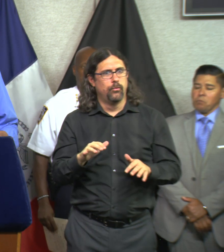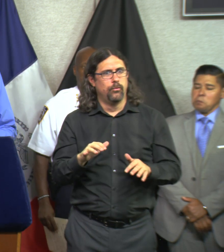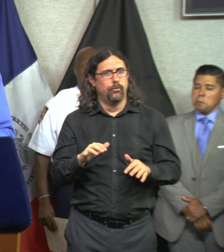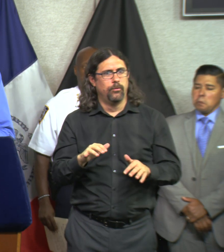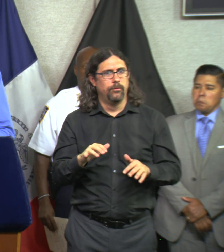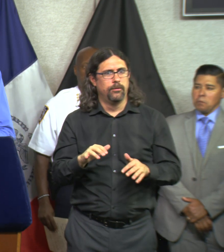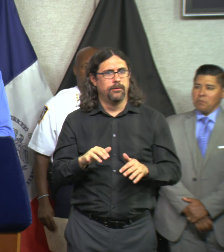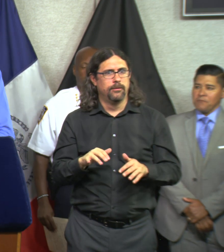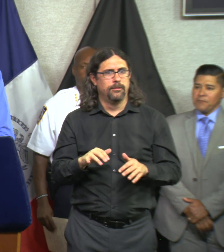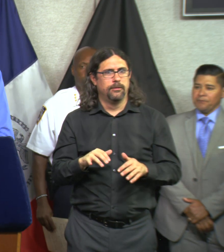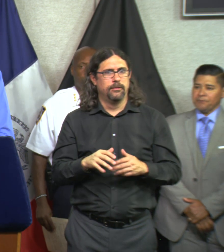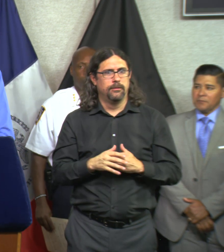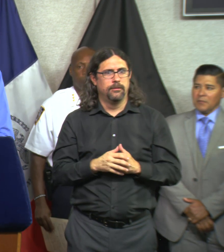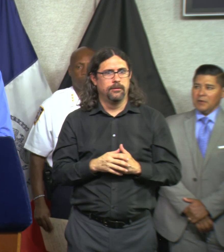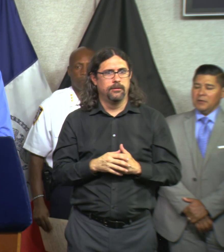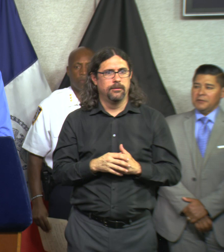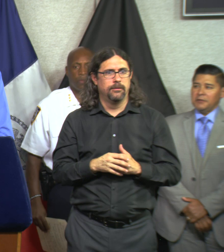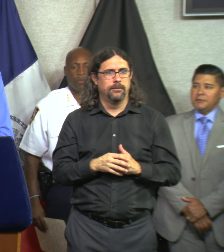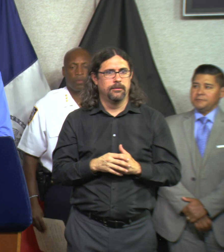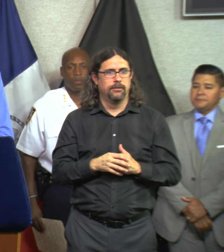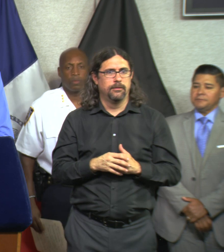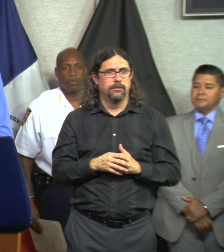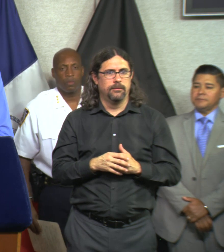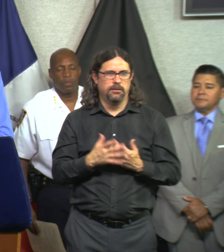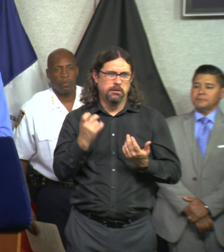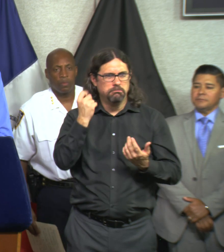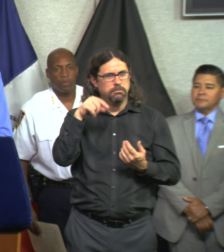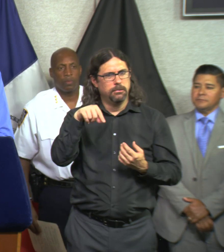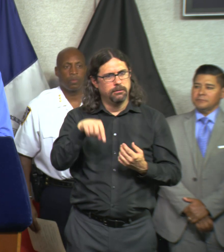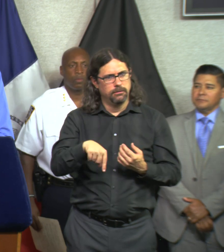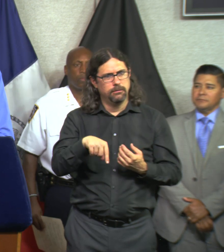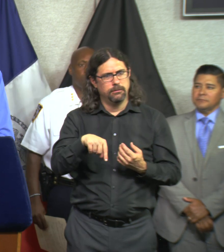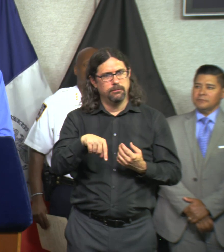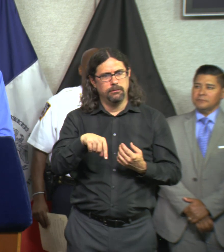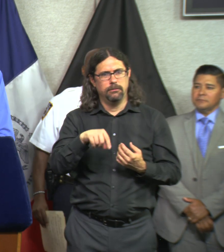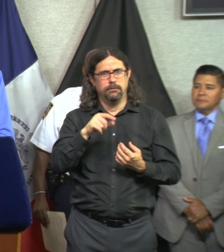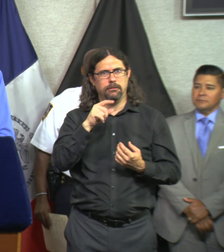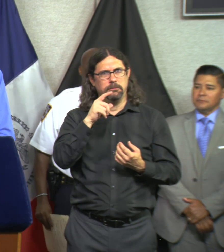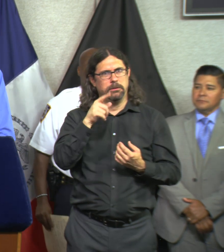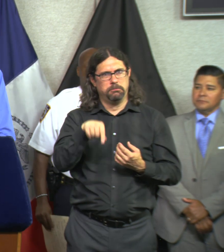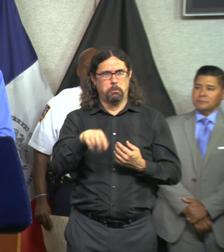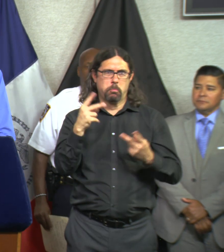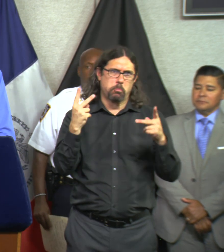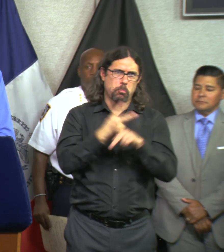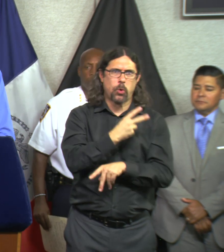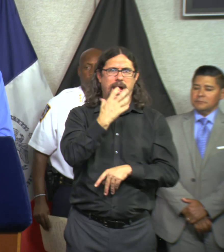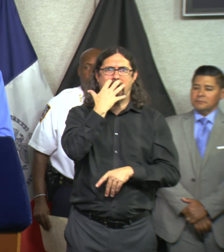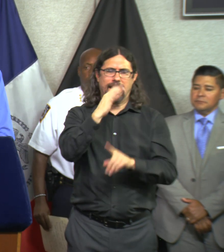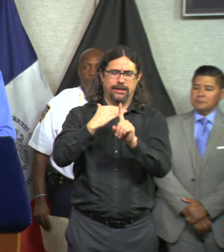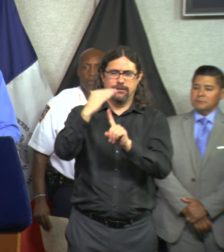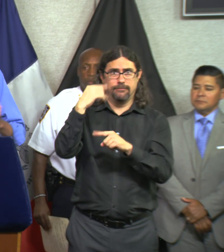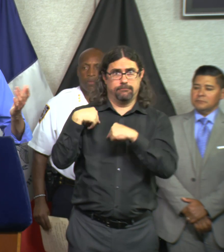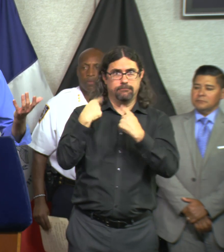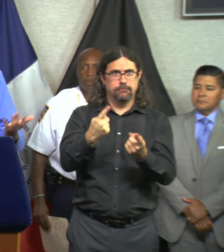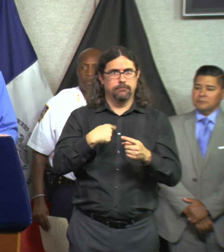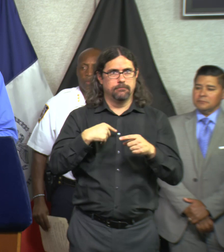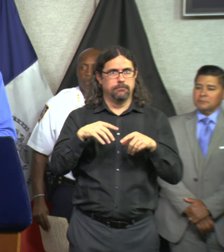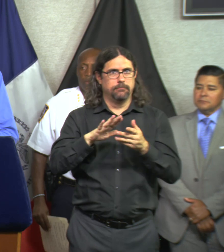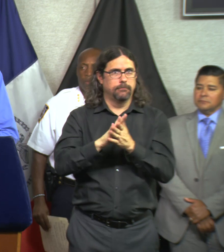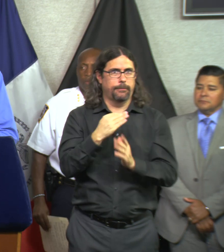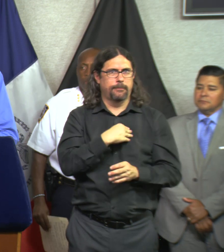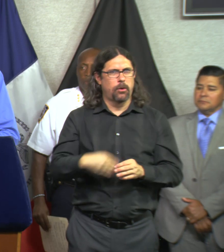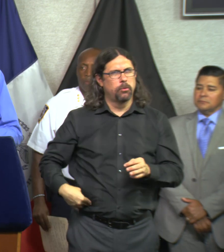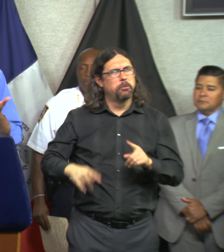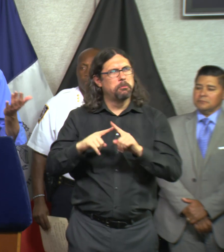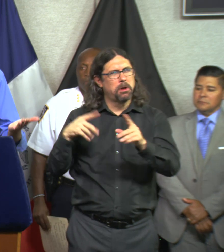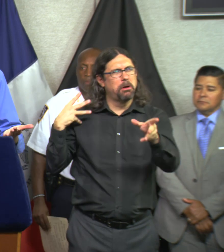since I became mayor, but we've been through many snowstorms. We saw them coming days in advance through the National Weather Service. We did exactly